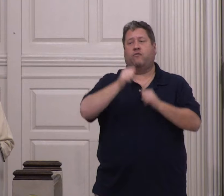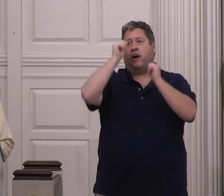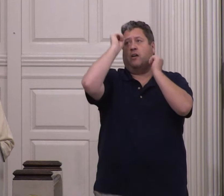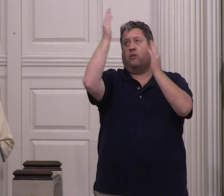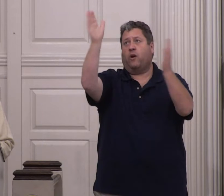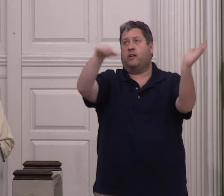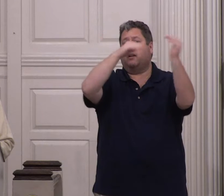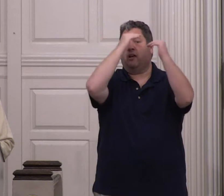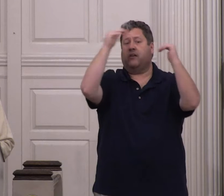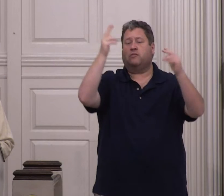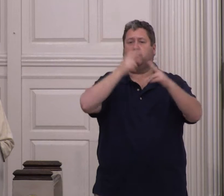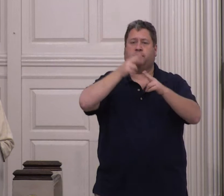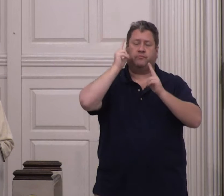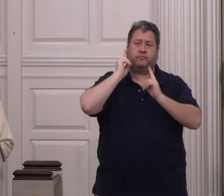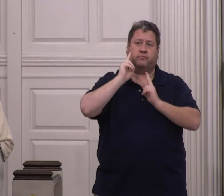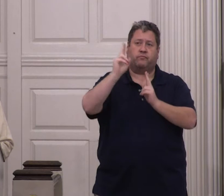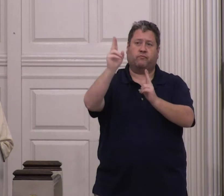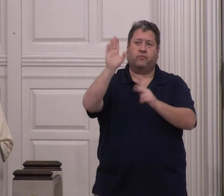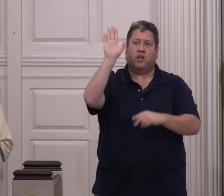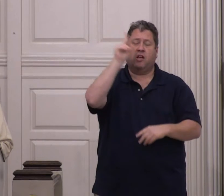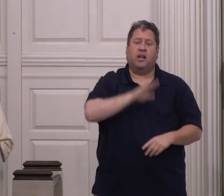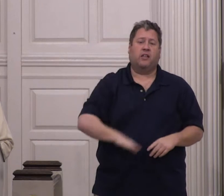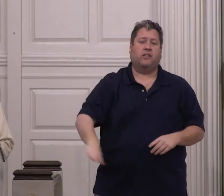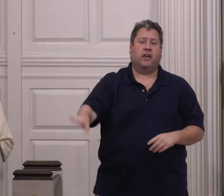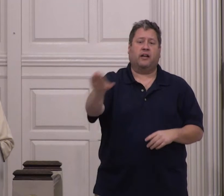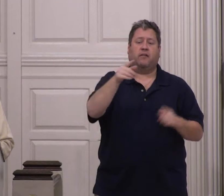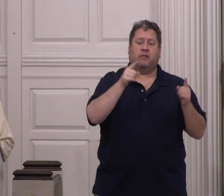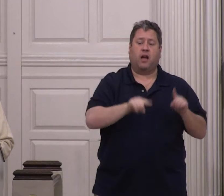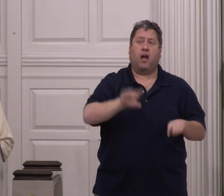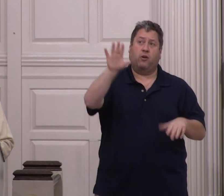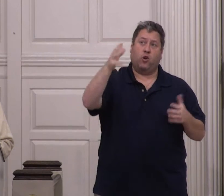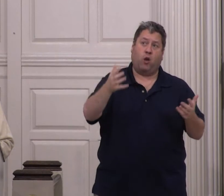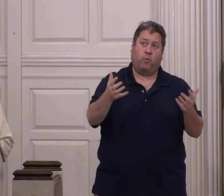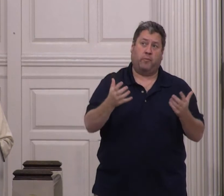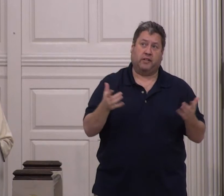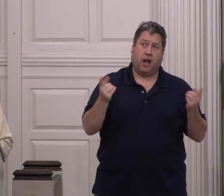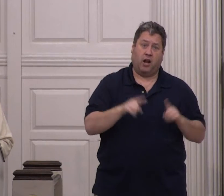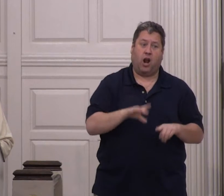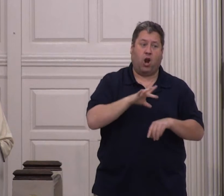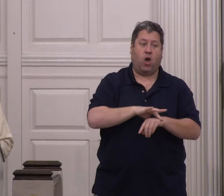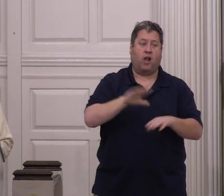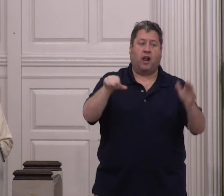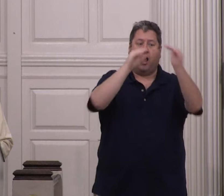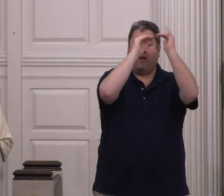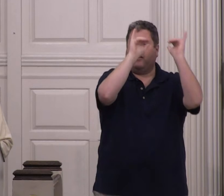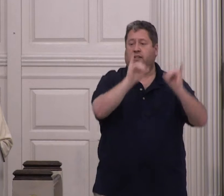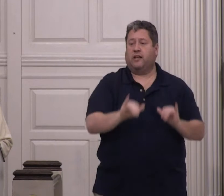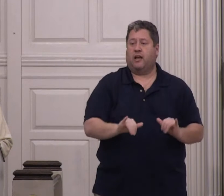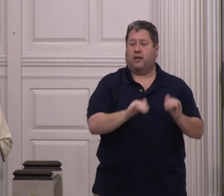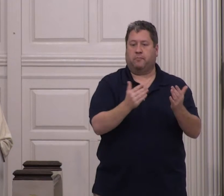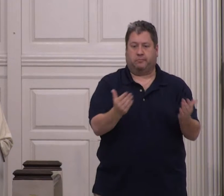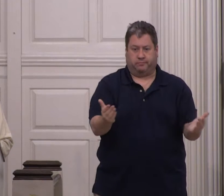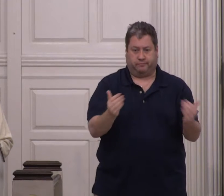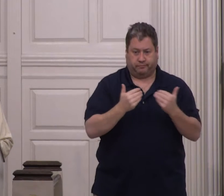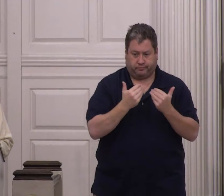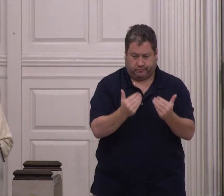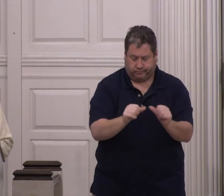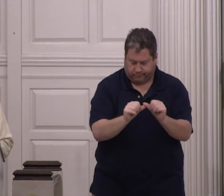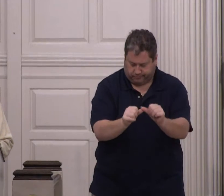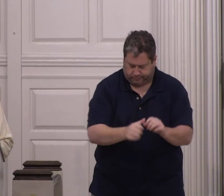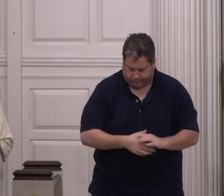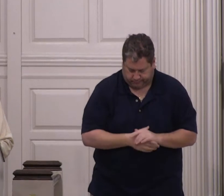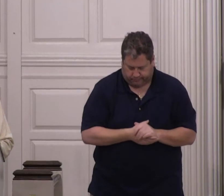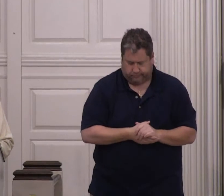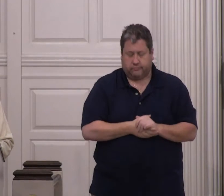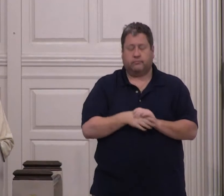Our Father who art in heaven, hallowed be thy name. Thy kingdom come, thy will be done on earth as it is in heaven.